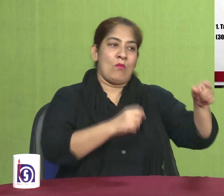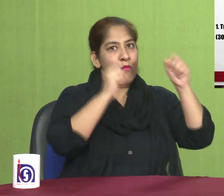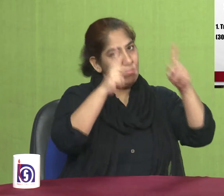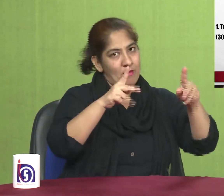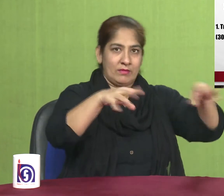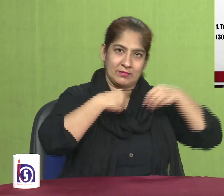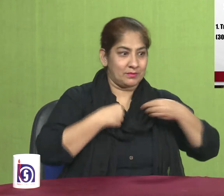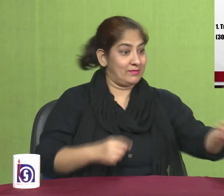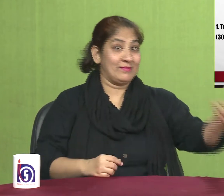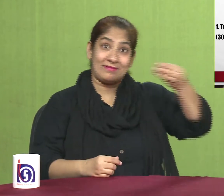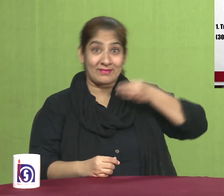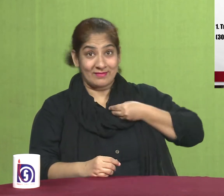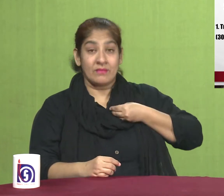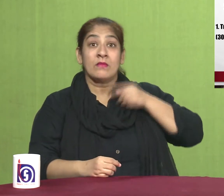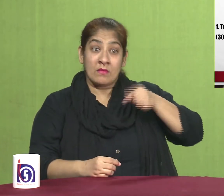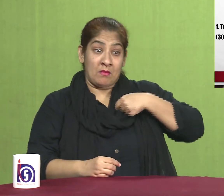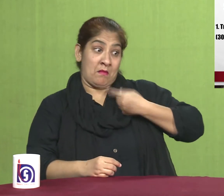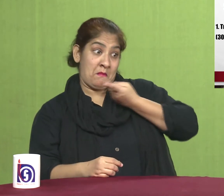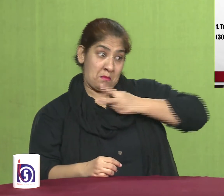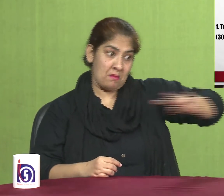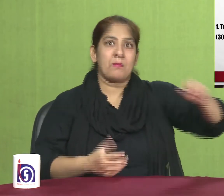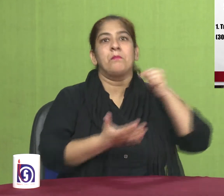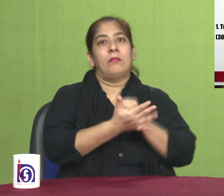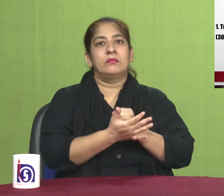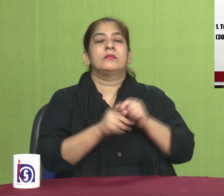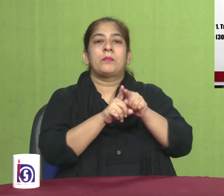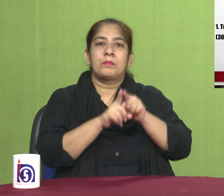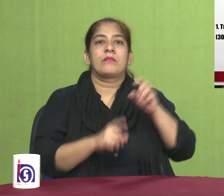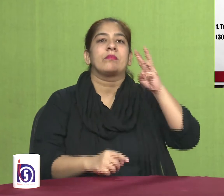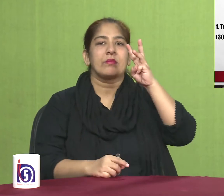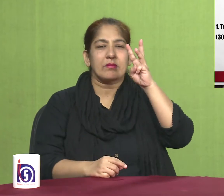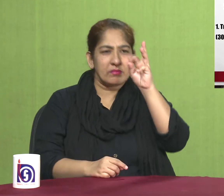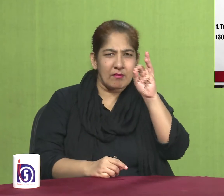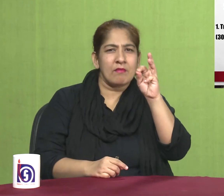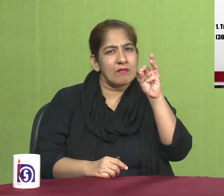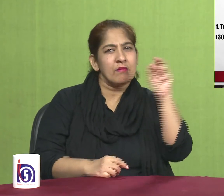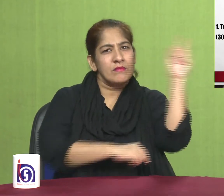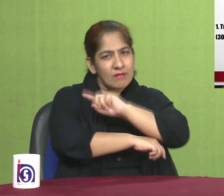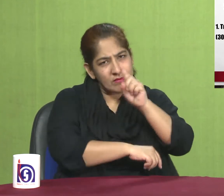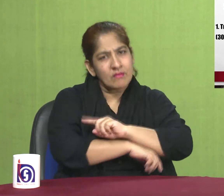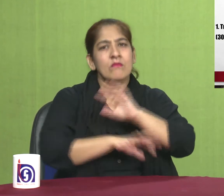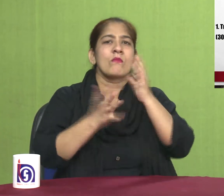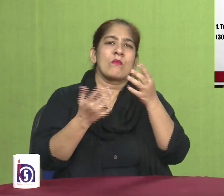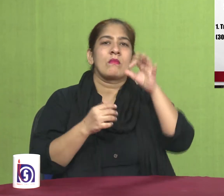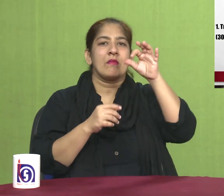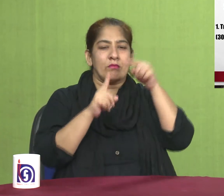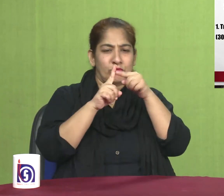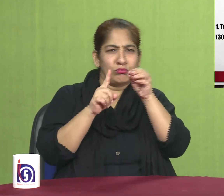few days. You can take a loan or a credit of